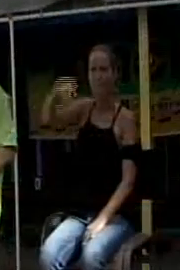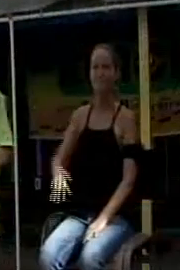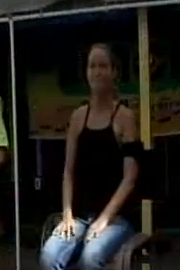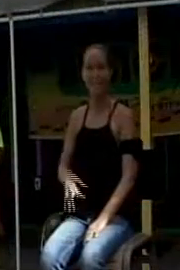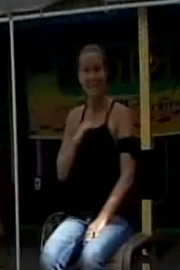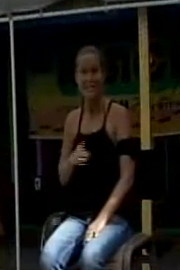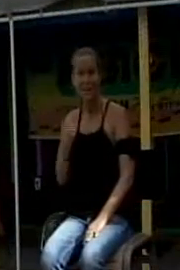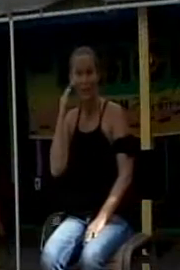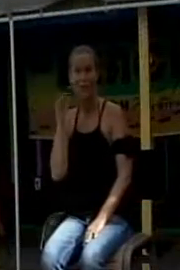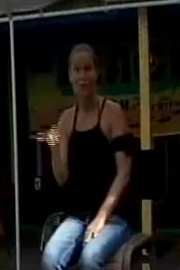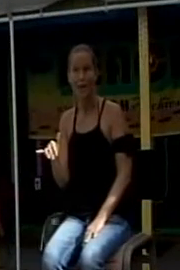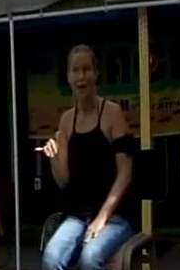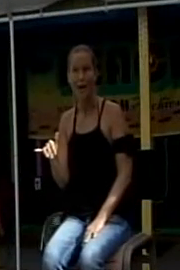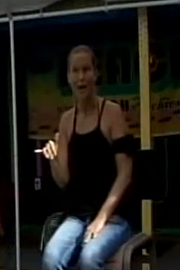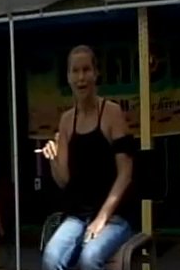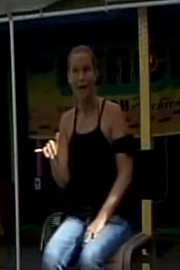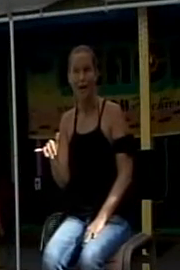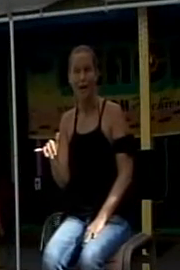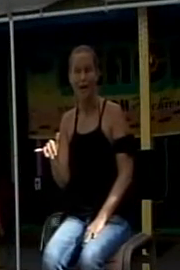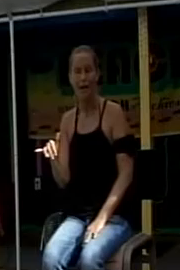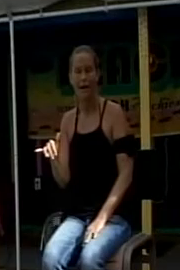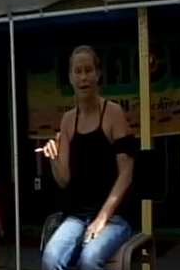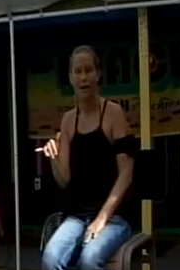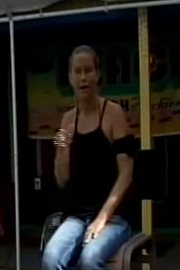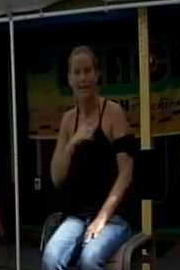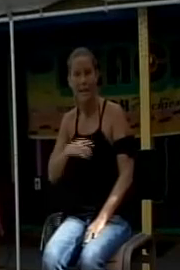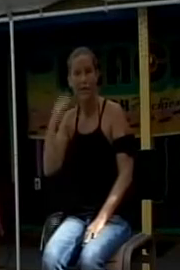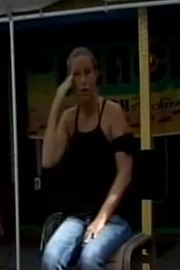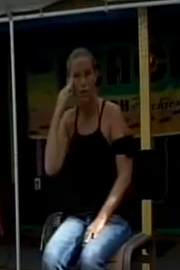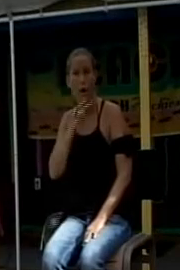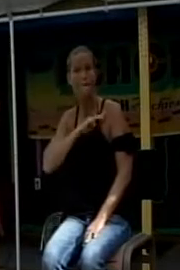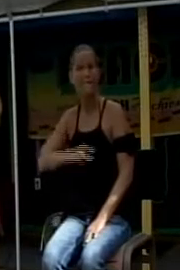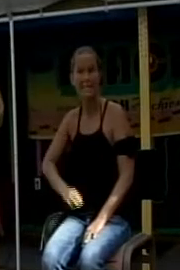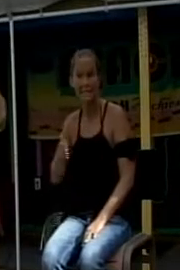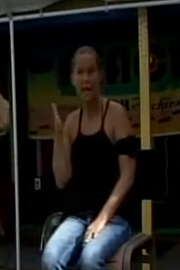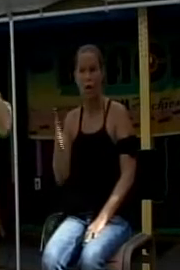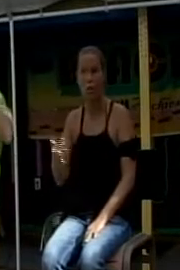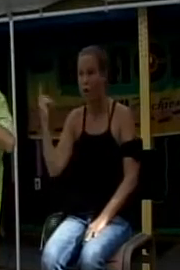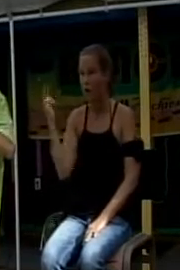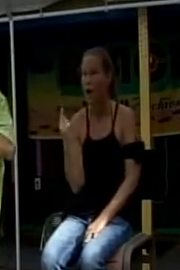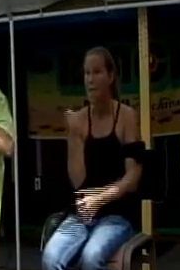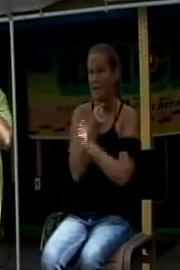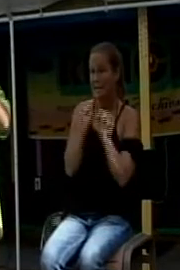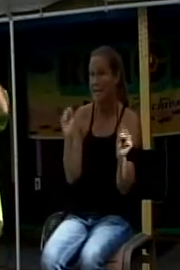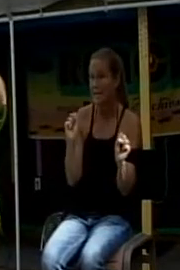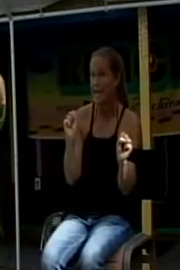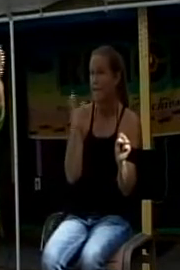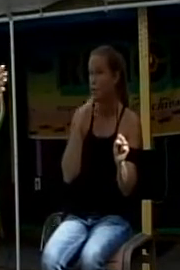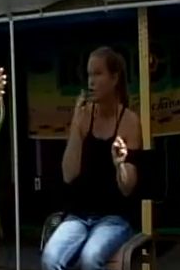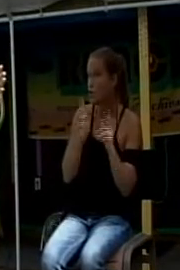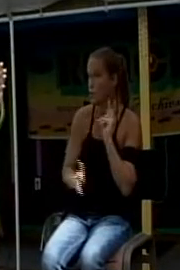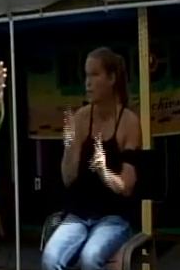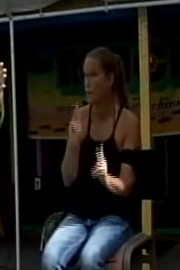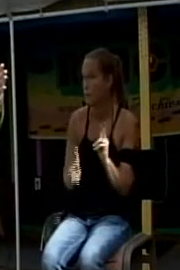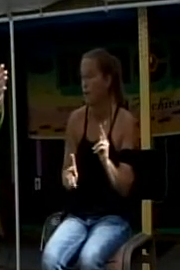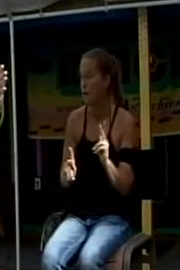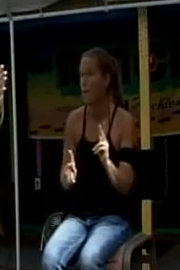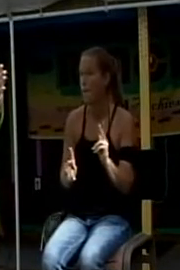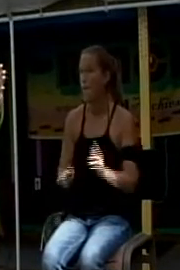too. See, in the Old Testament, they could believe in the Savior that was to come.